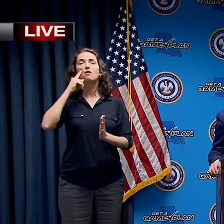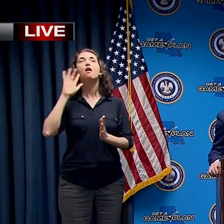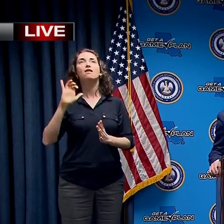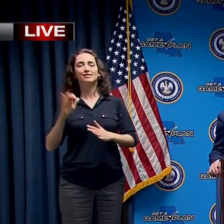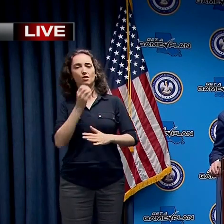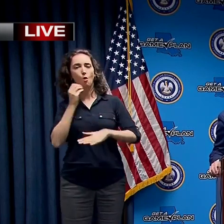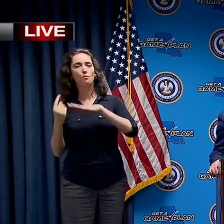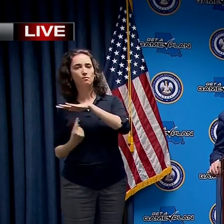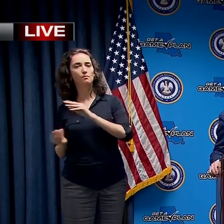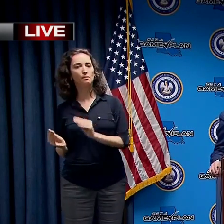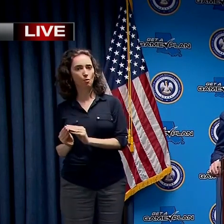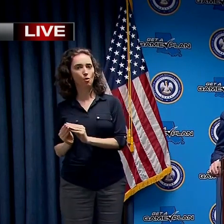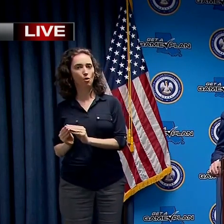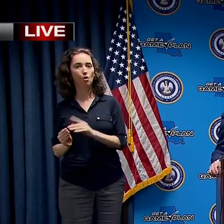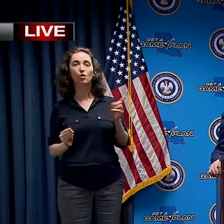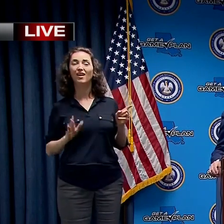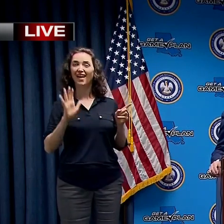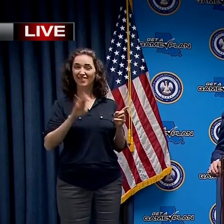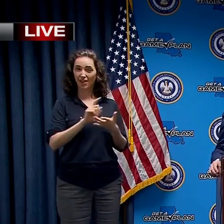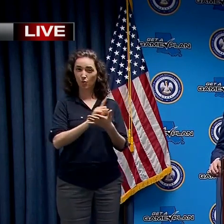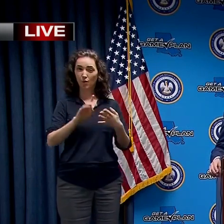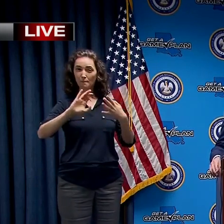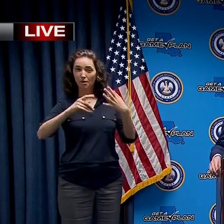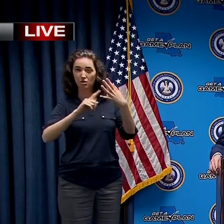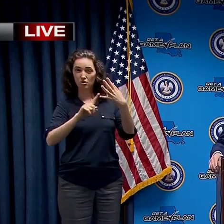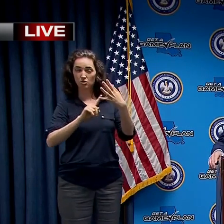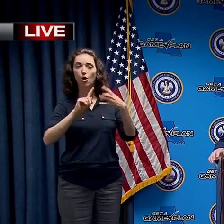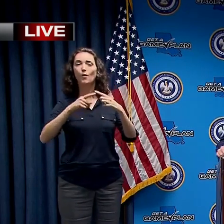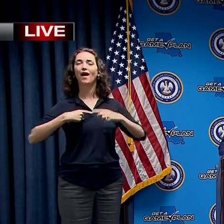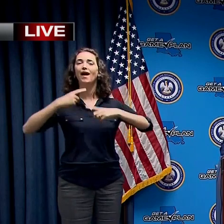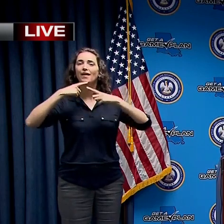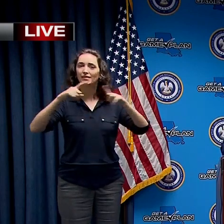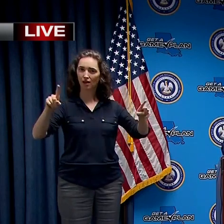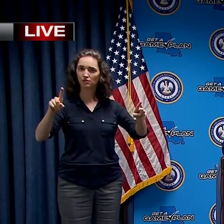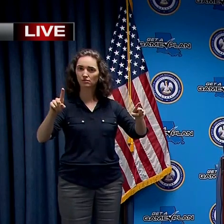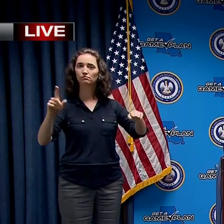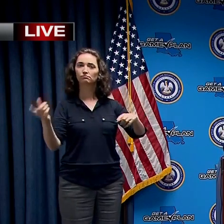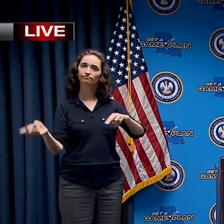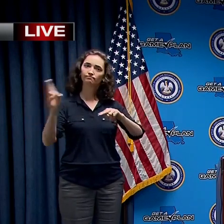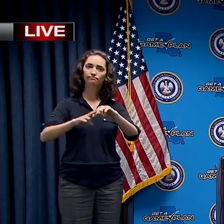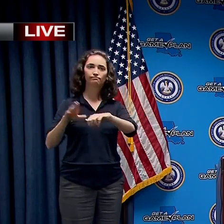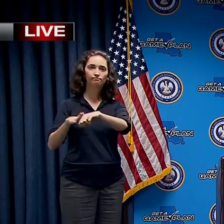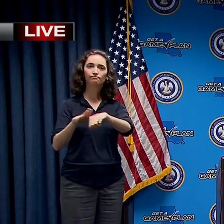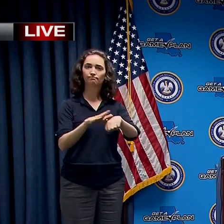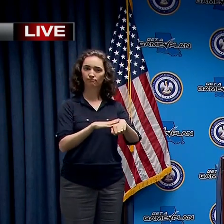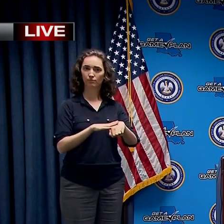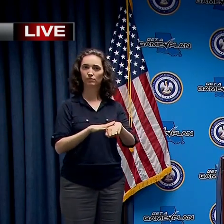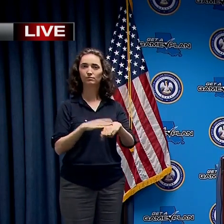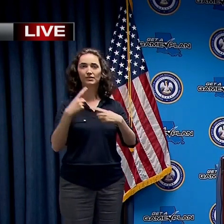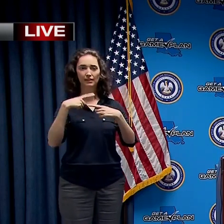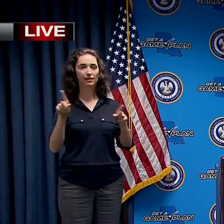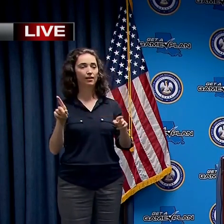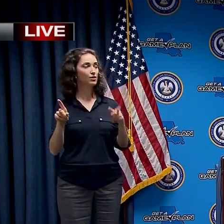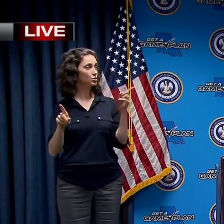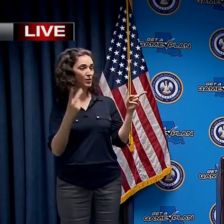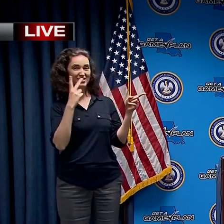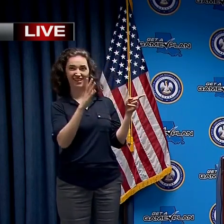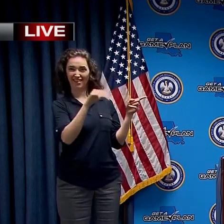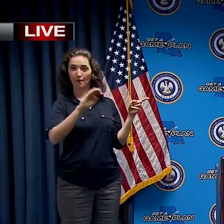to March the 29th, and you can see the graph there. And so we know then, to the degree to which